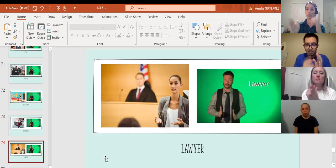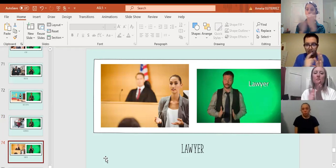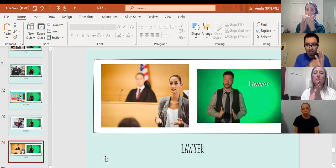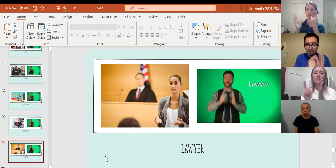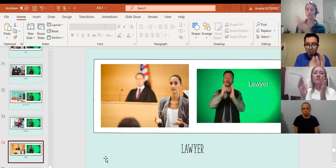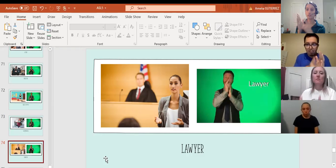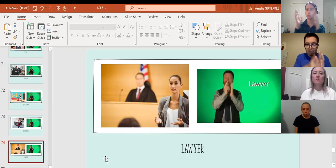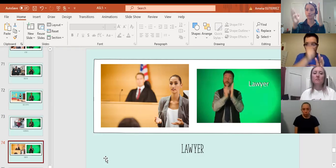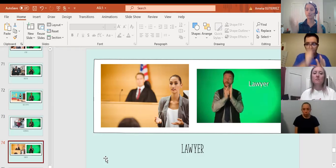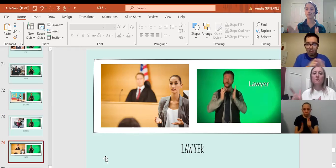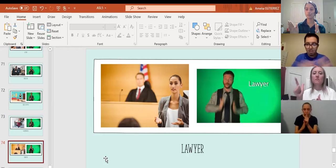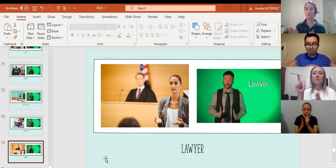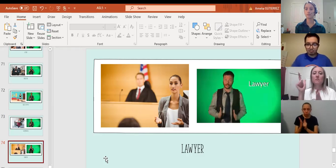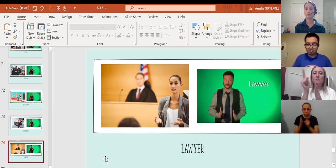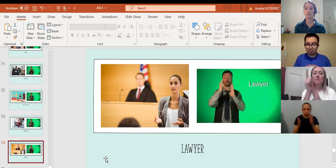Lawyer.